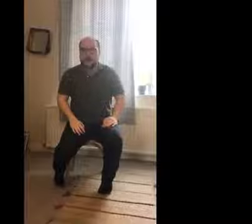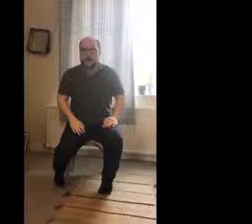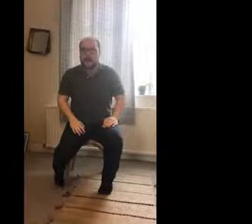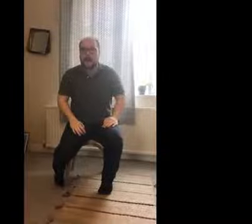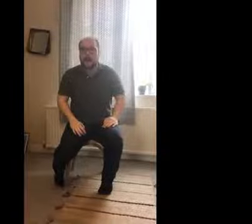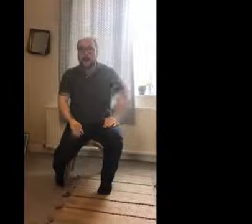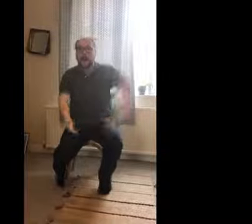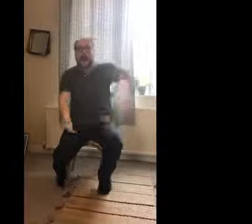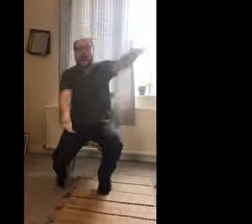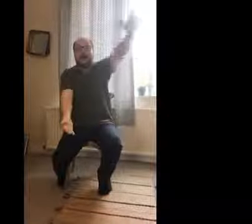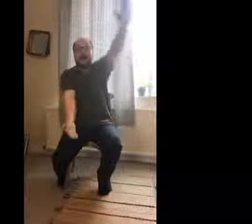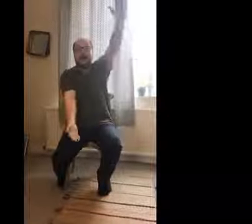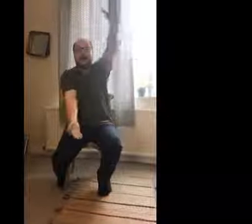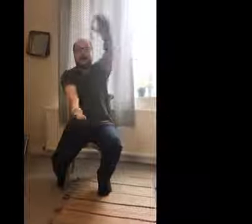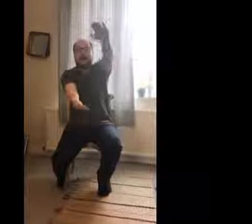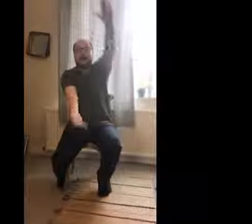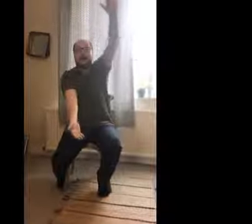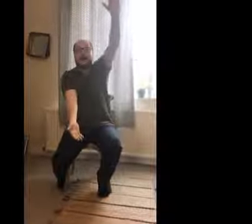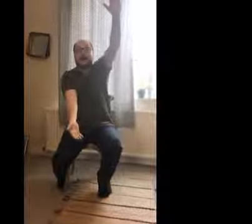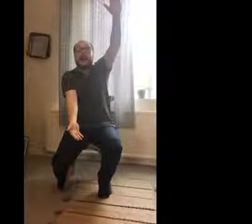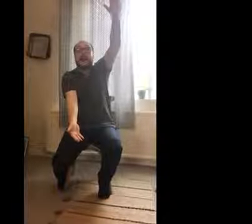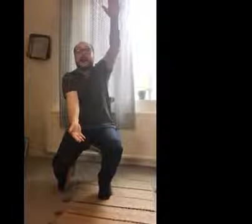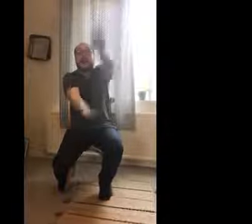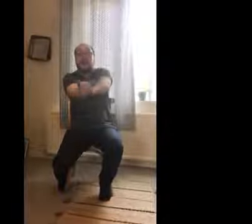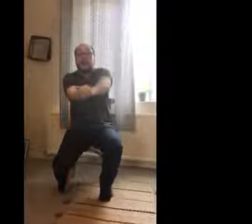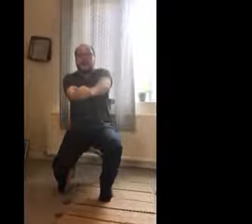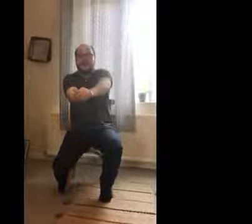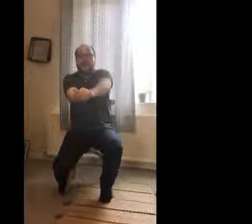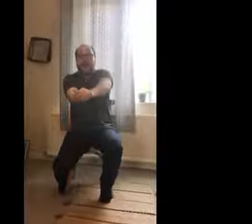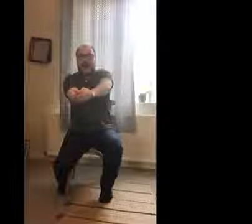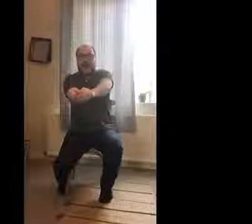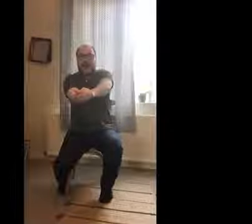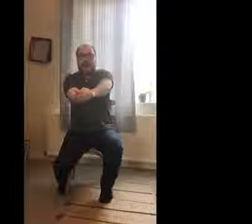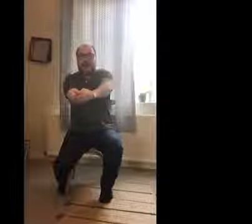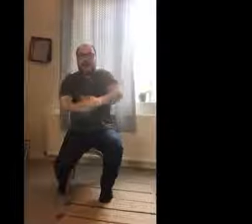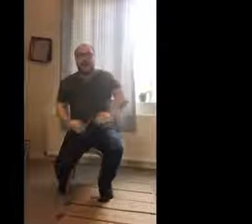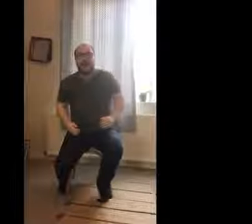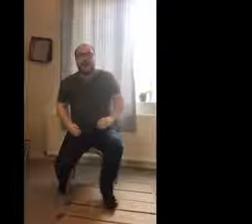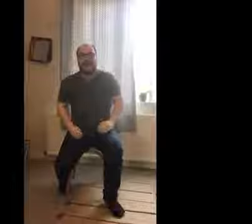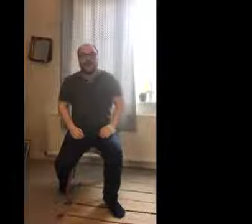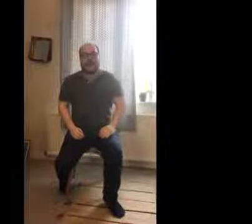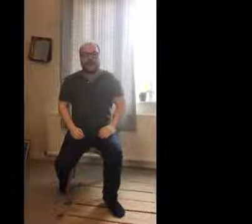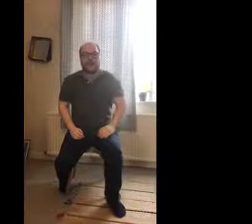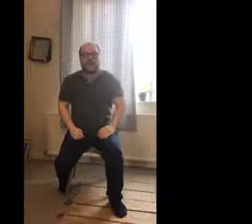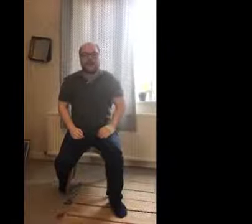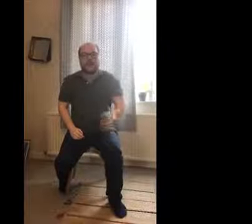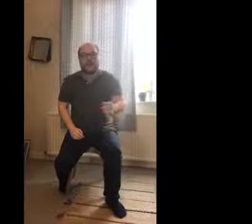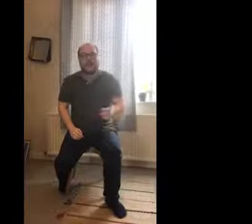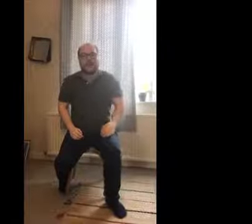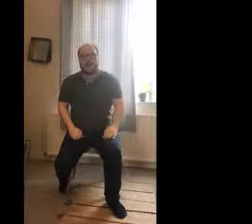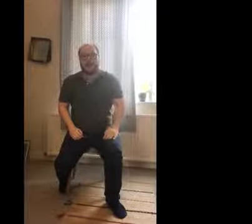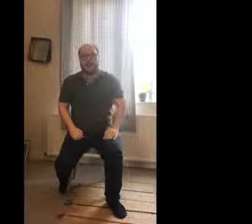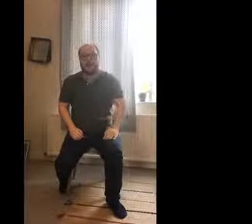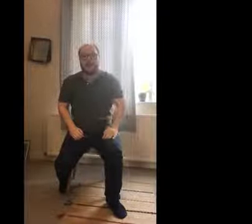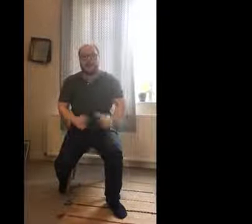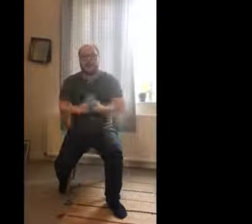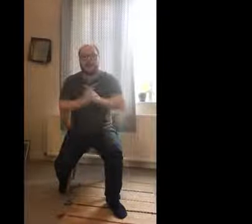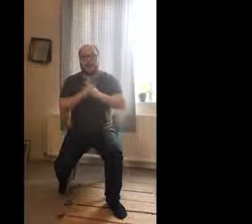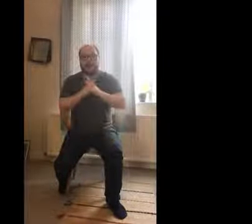crocodiles that are very, very snappy. Okay, so let's get ready to play the music. Get